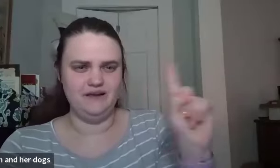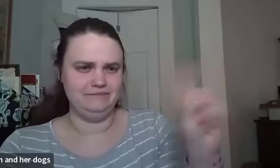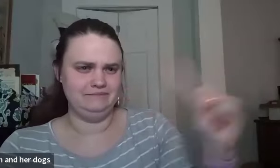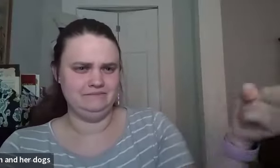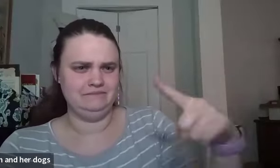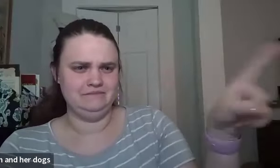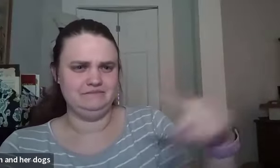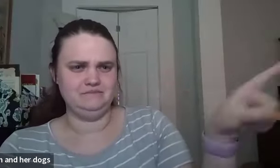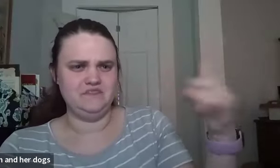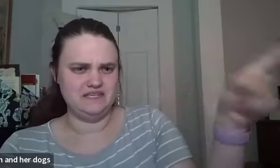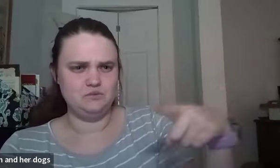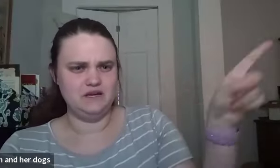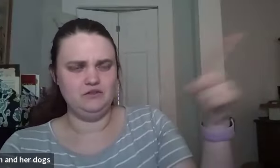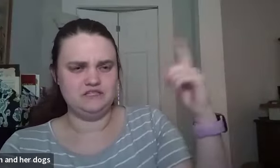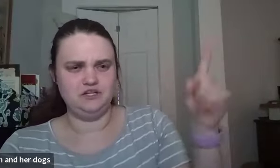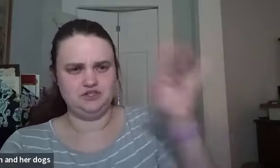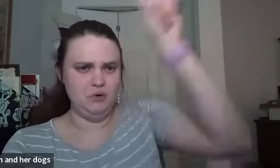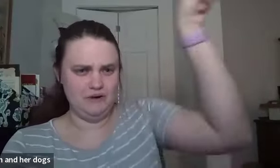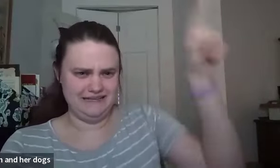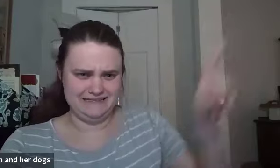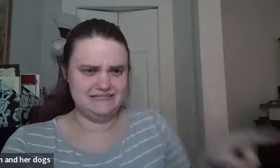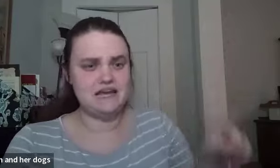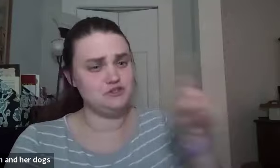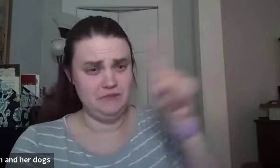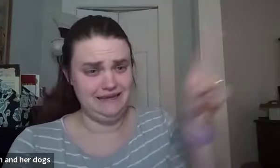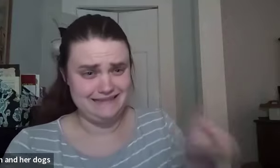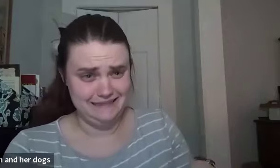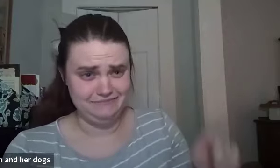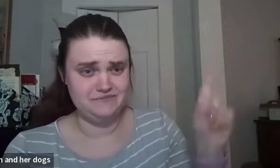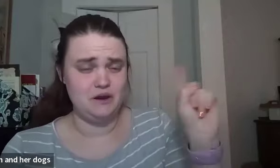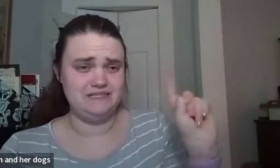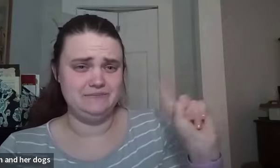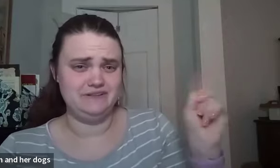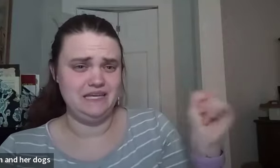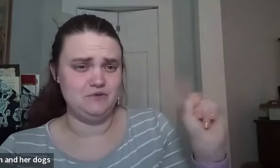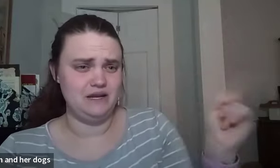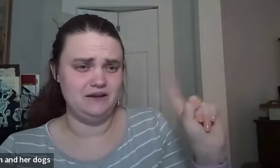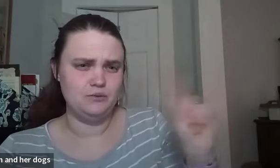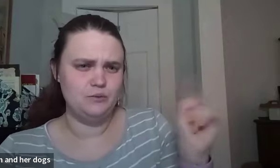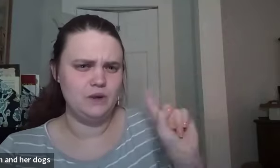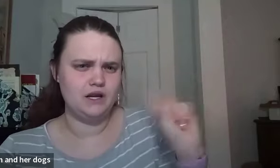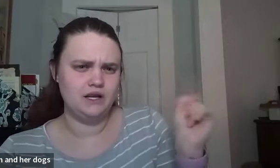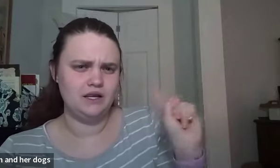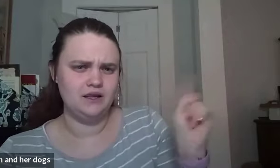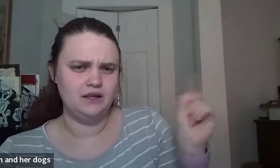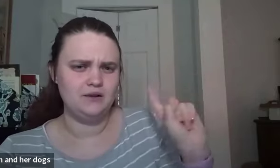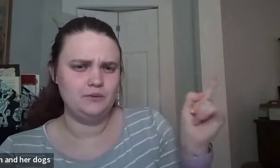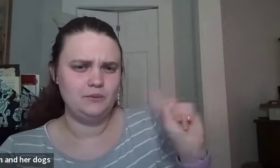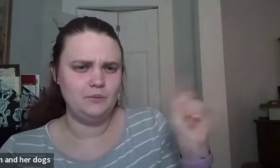like this where it looks like you're just pointing in zigzags or making a Z. So I would typically keep it right here. Where? Where?